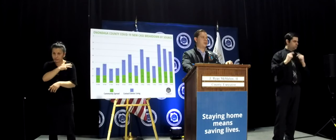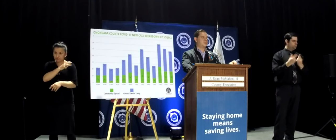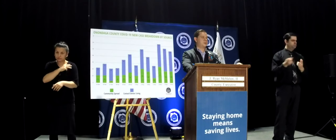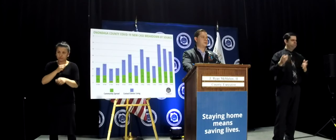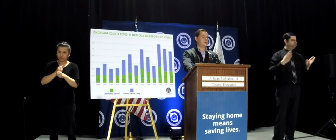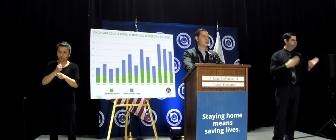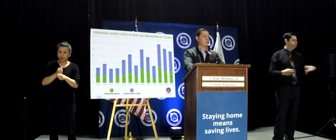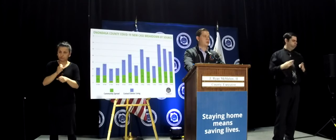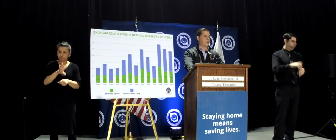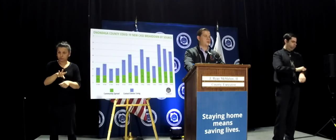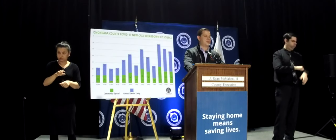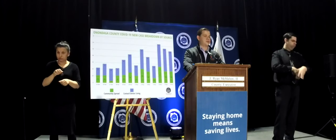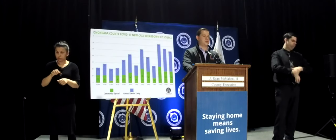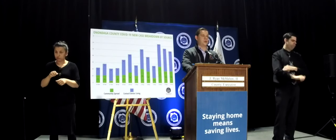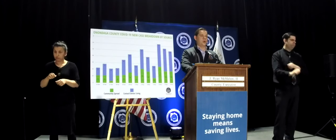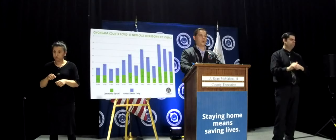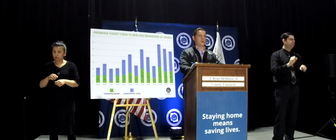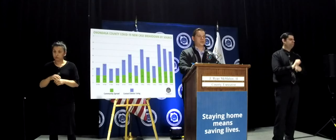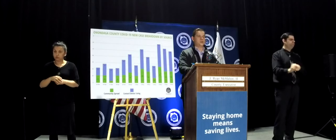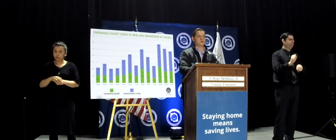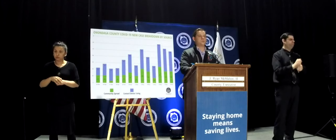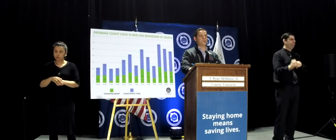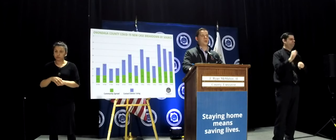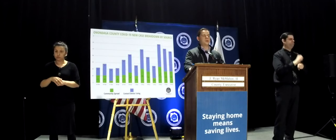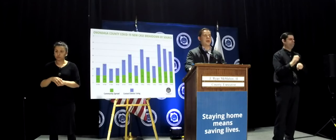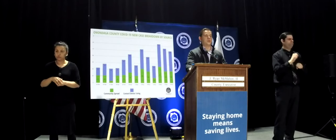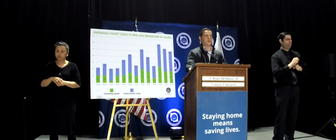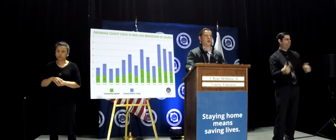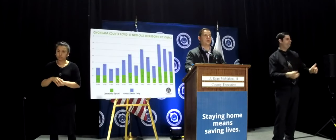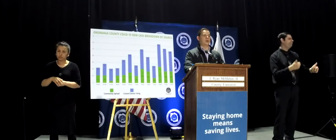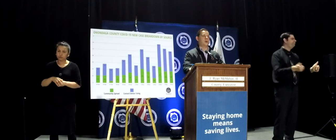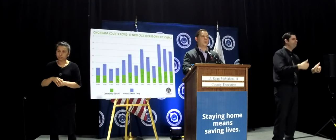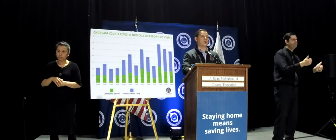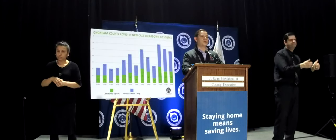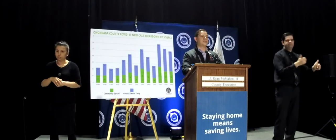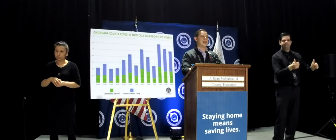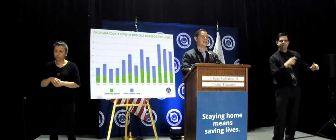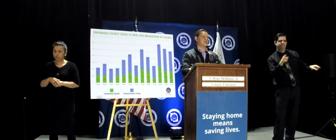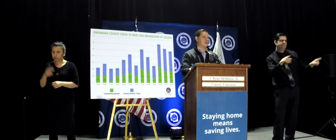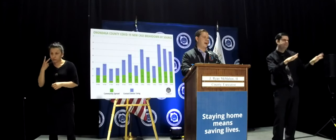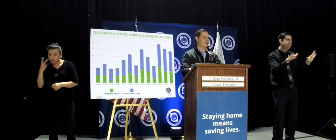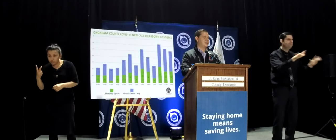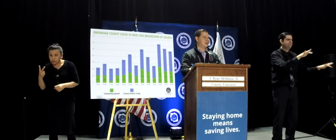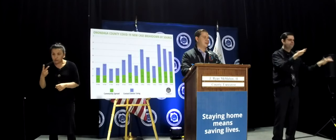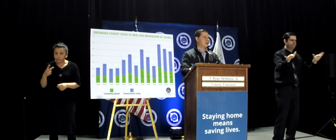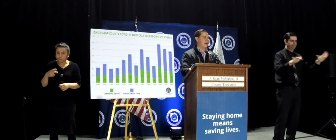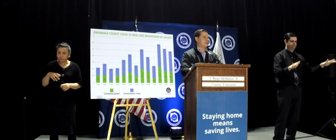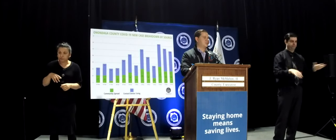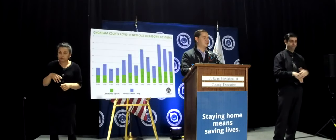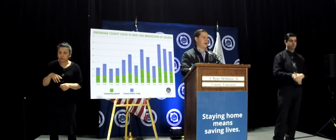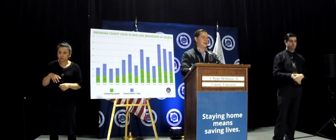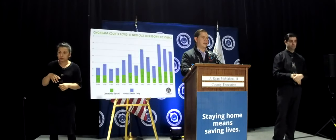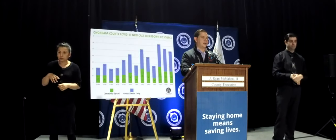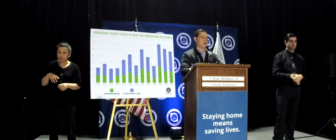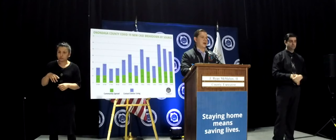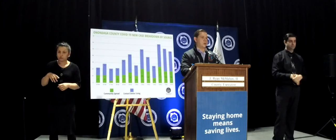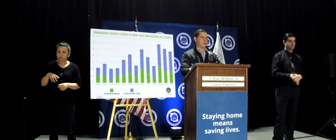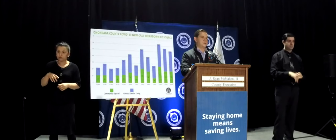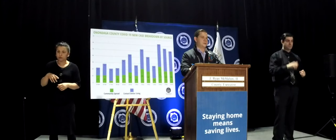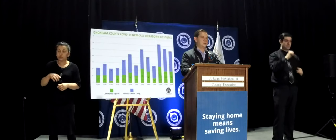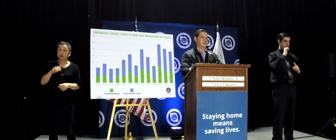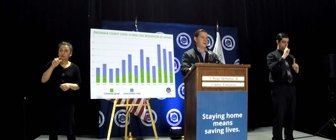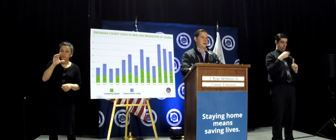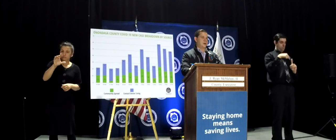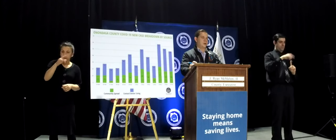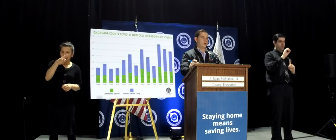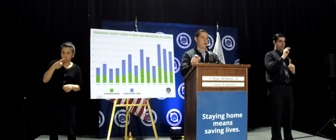service arrangements with other central New York regions. That 300 number satisfies not just Onondaga